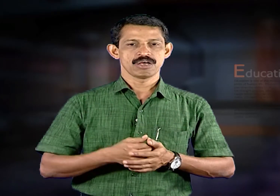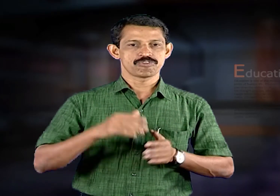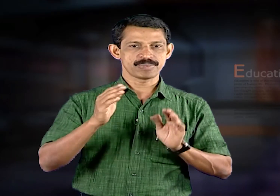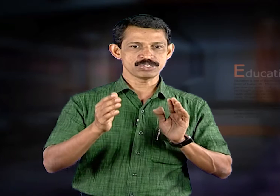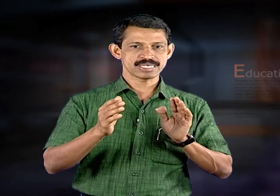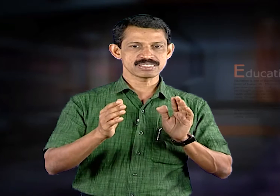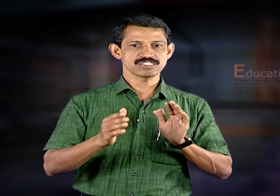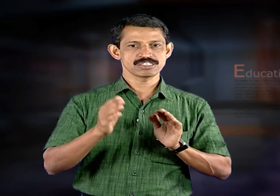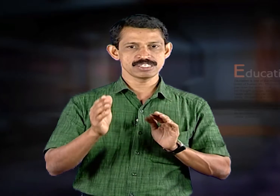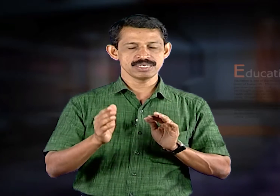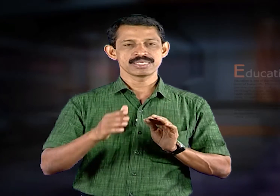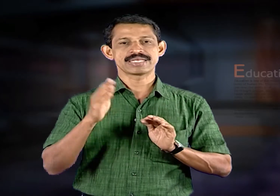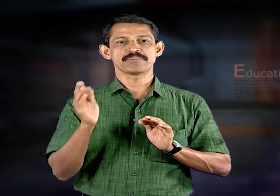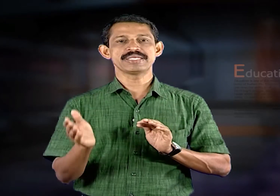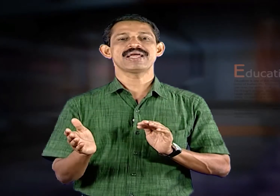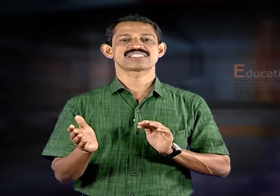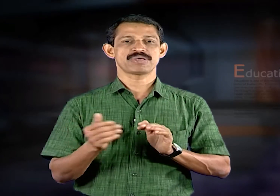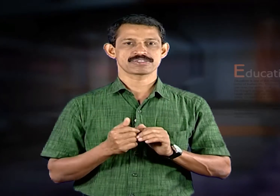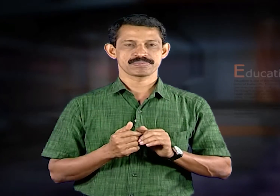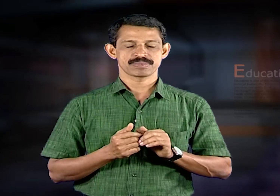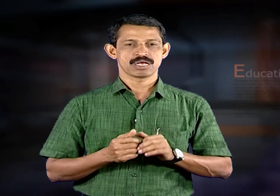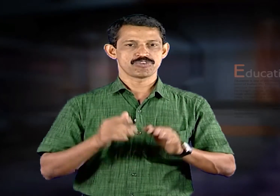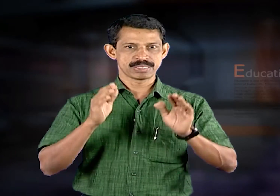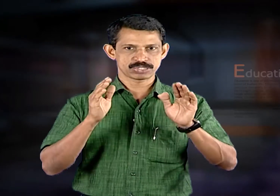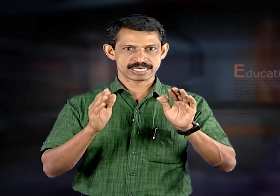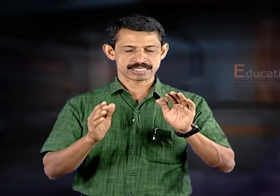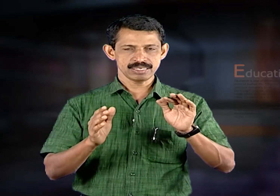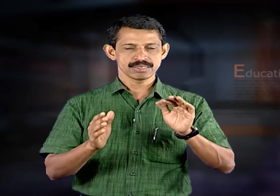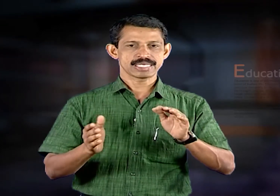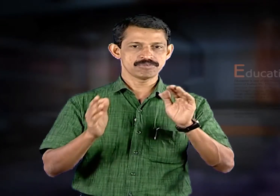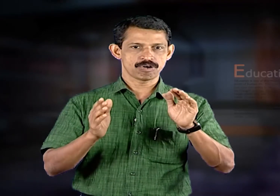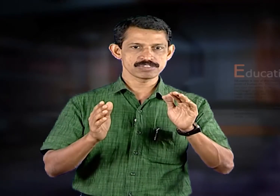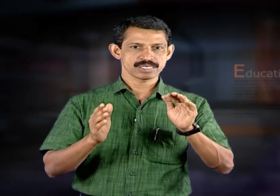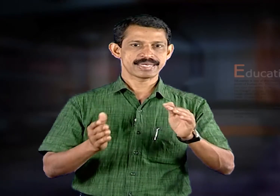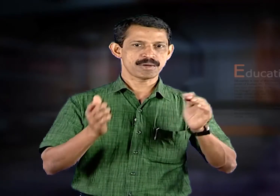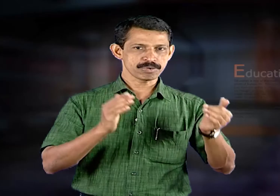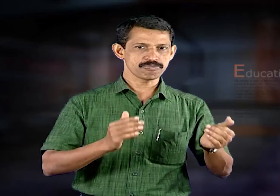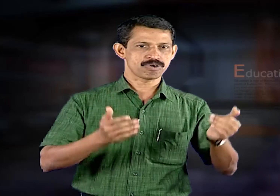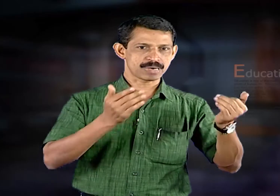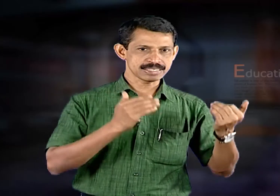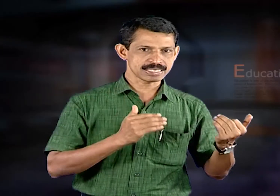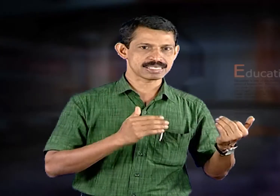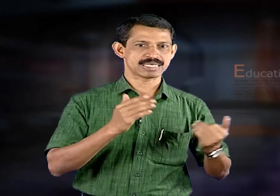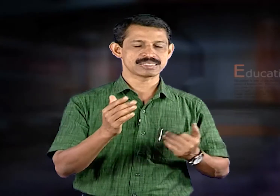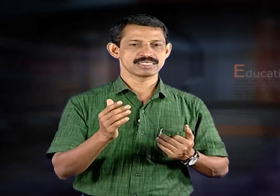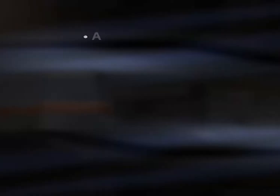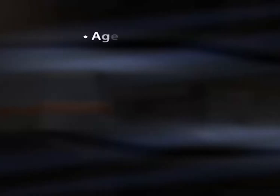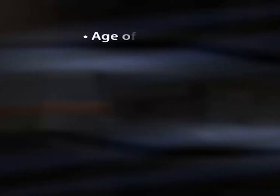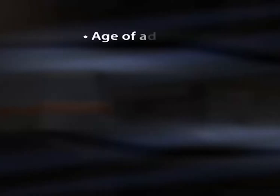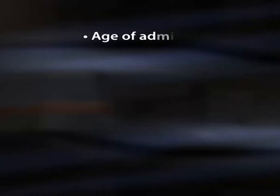Formal education is rigid in many aspects. Formal education involves a number of formalities such as age of